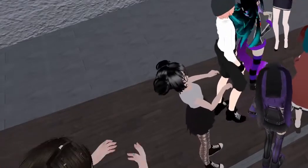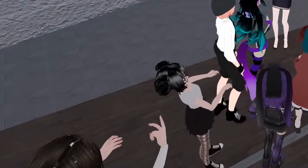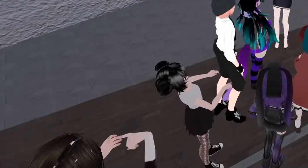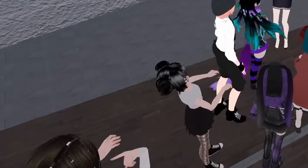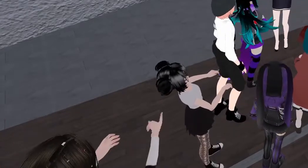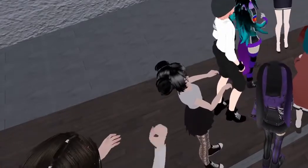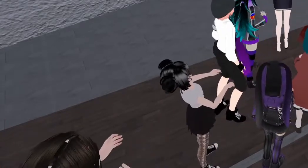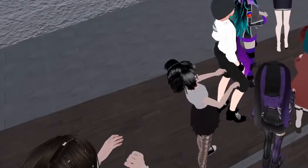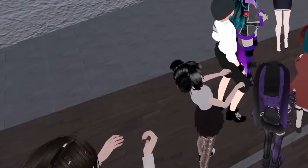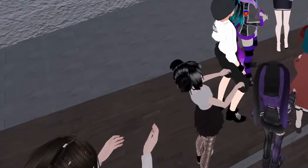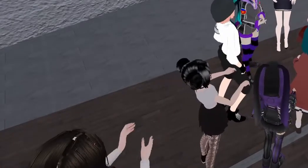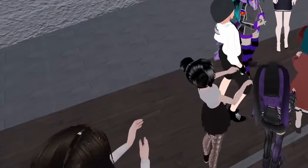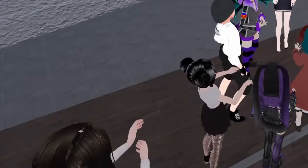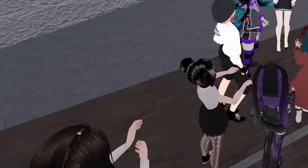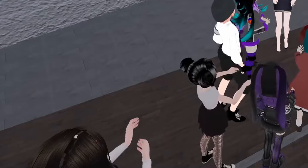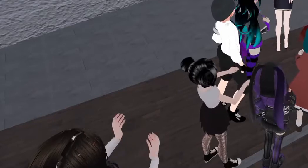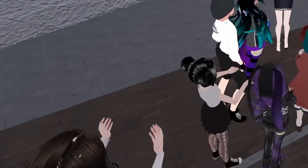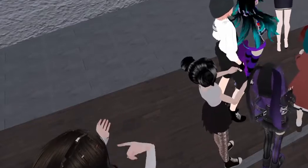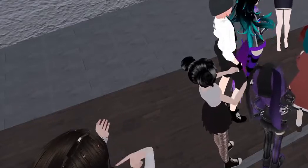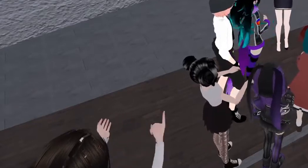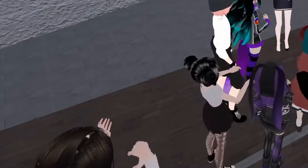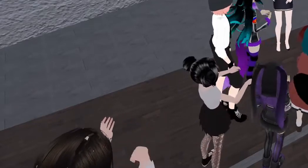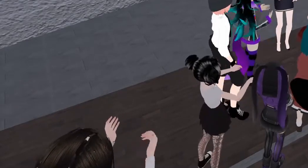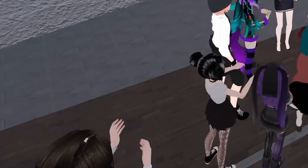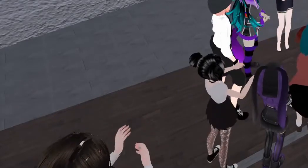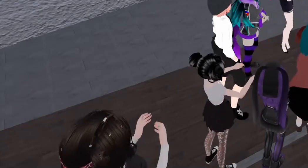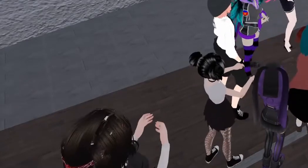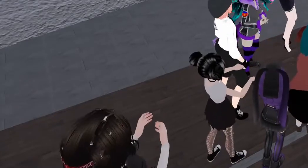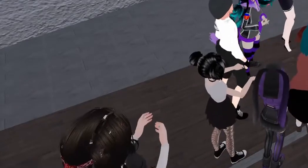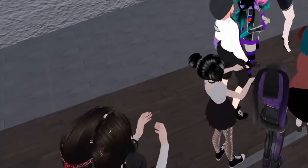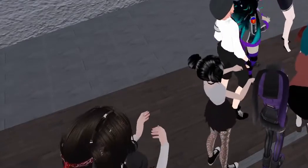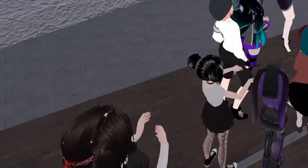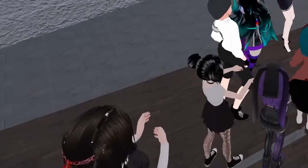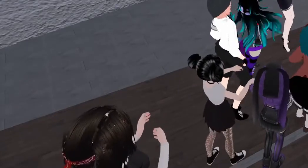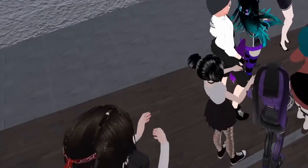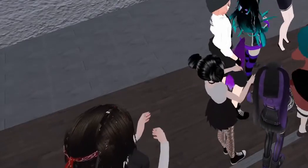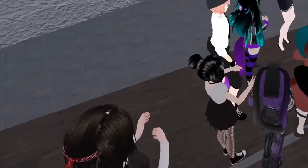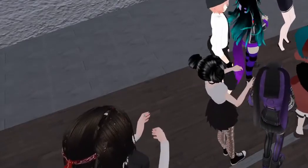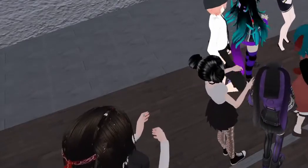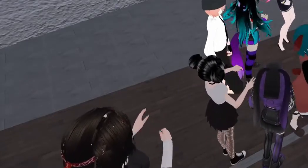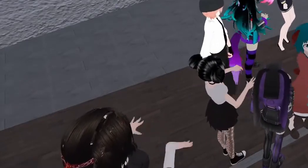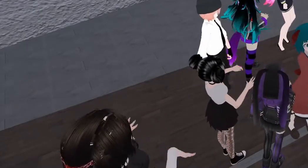Great idea. Yeah. I'm a little lost. You guys got it. It's very obvious to me that you guys are gonna need more than 5